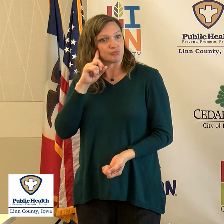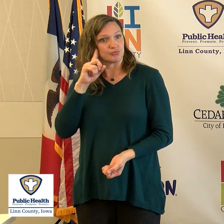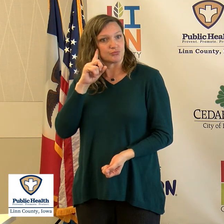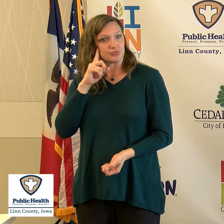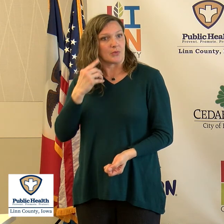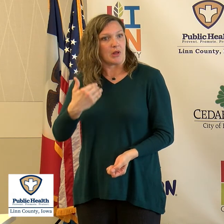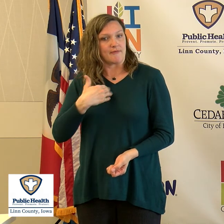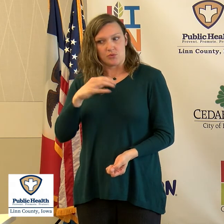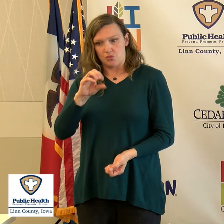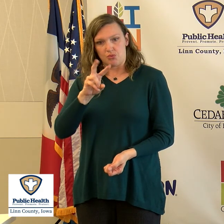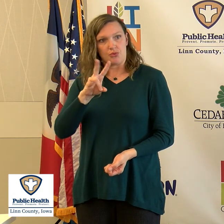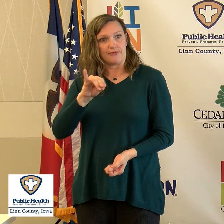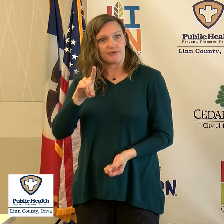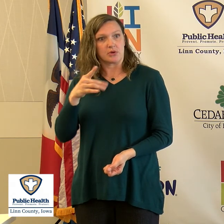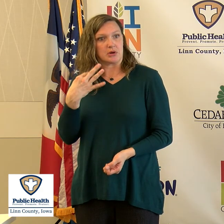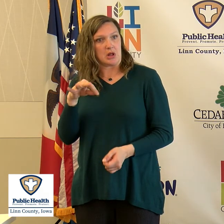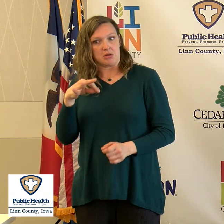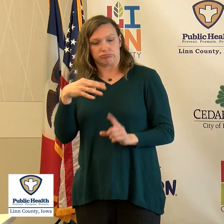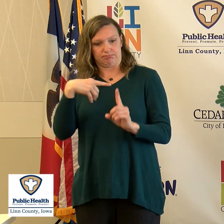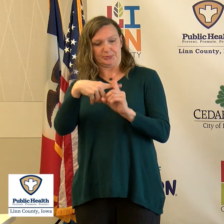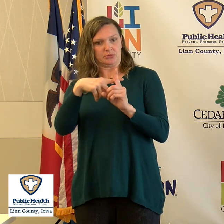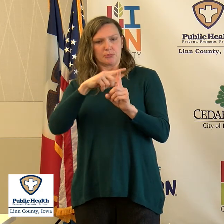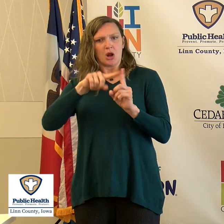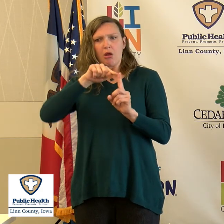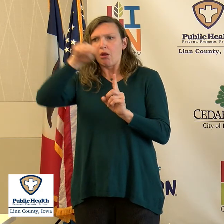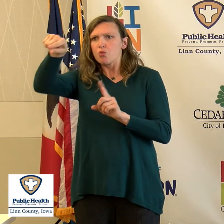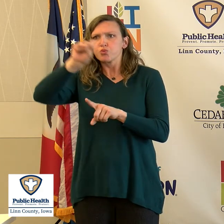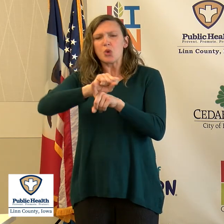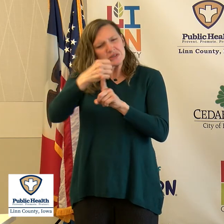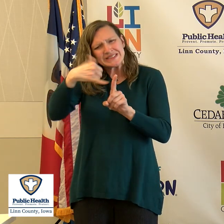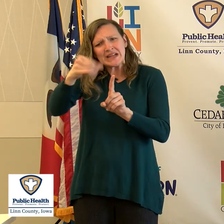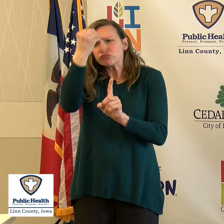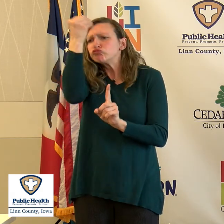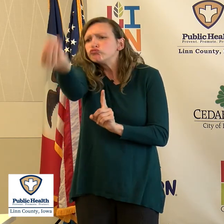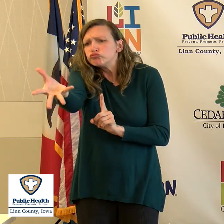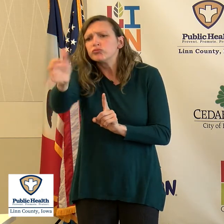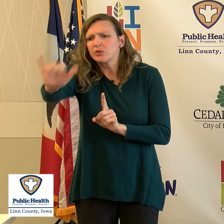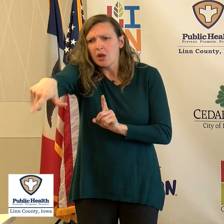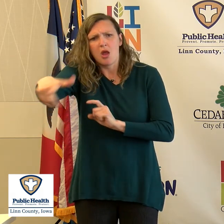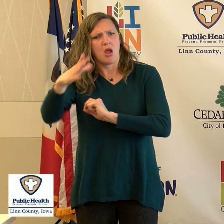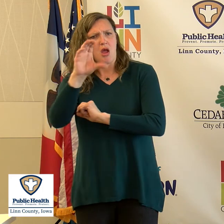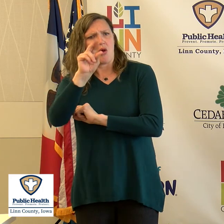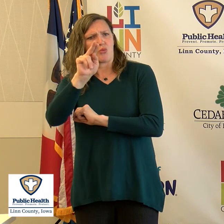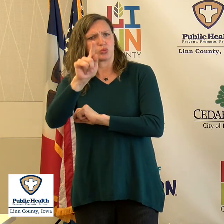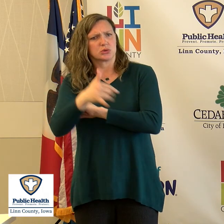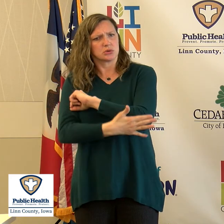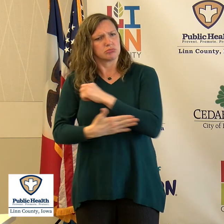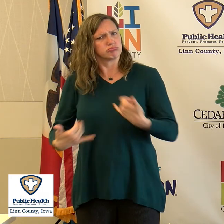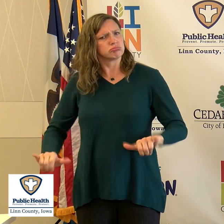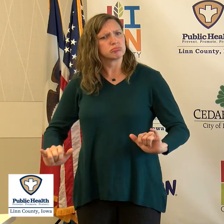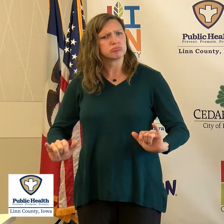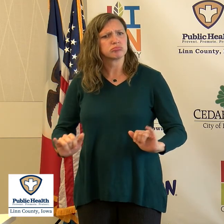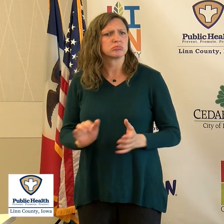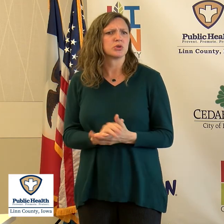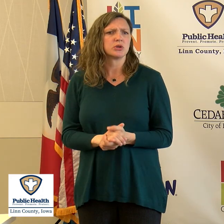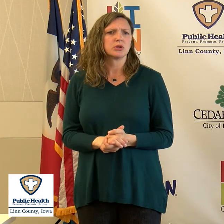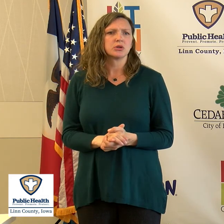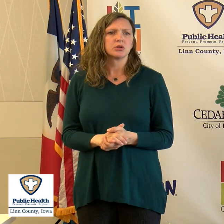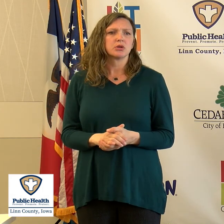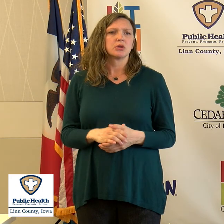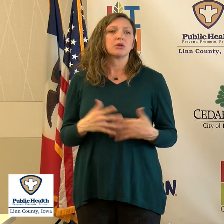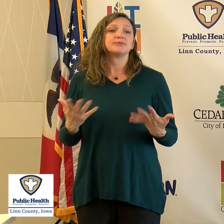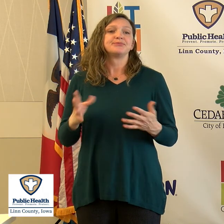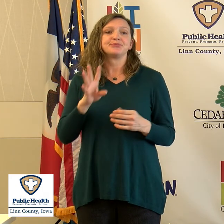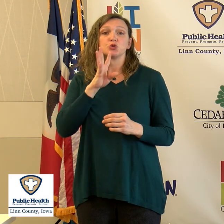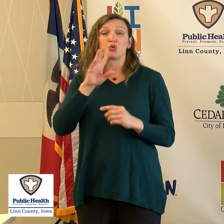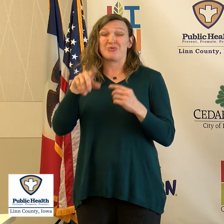contacts. We will also reach out to those businesses. We have, as it's been stated in the news, we have the issue with the Tyson plant